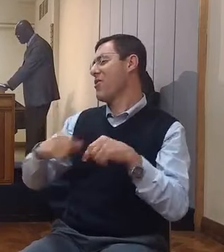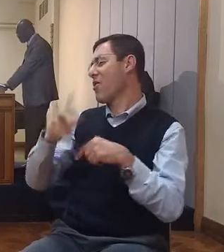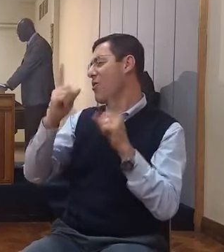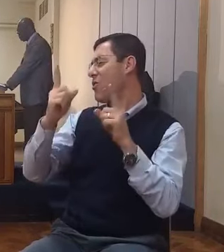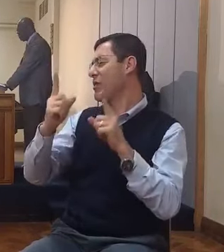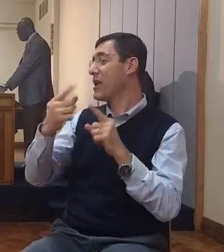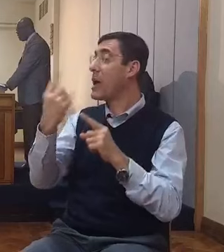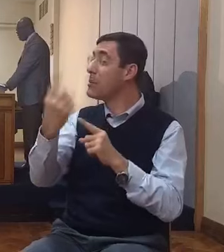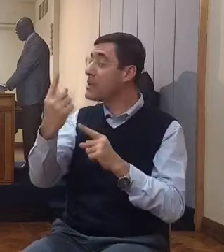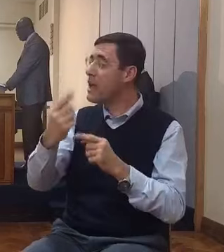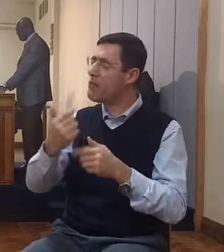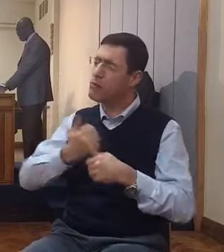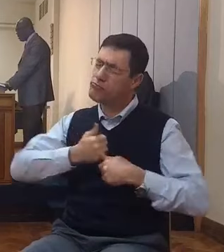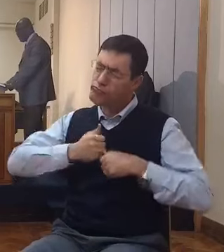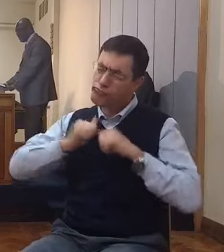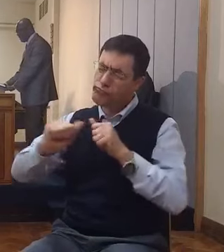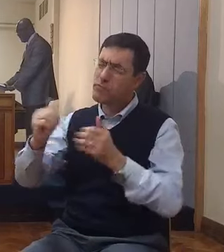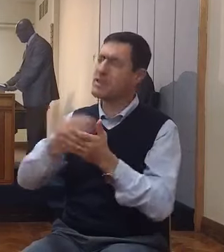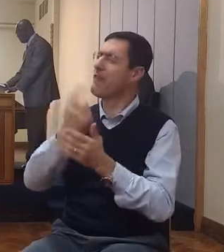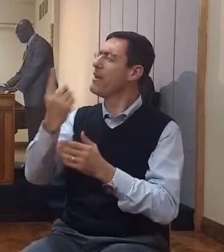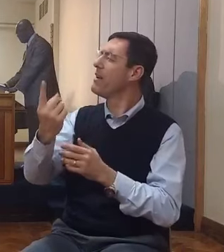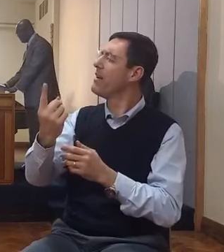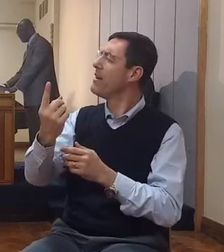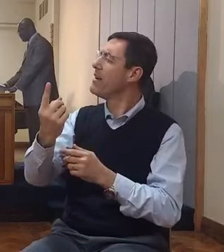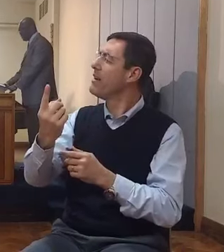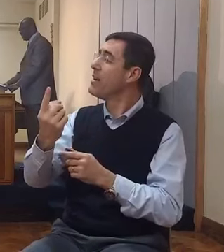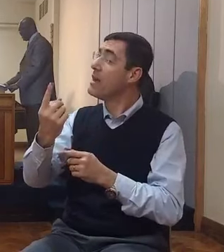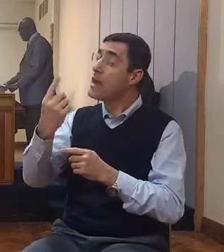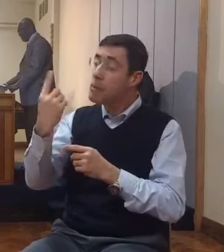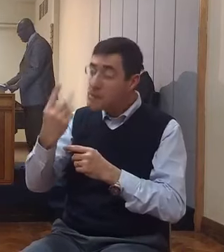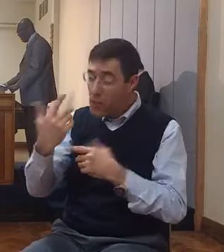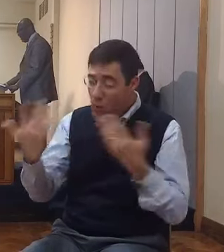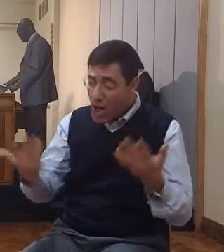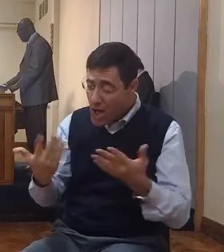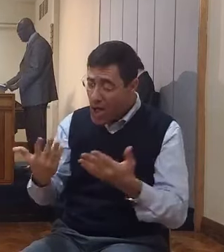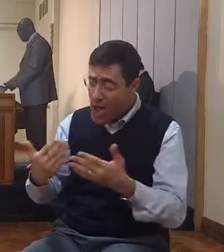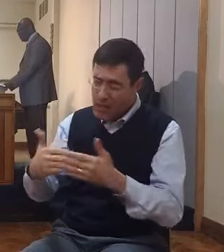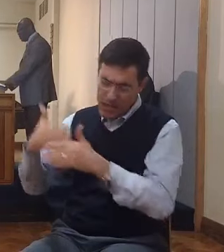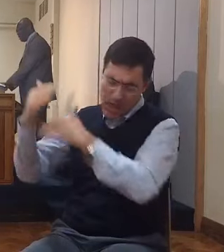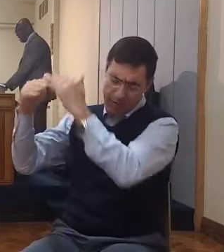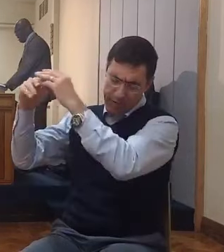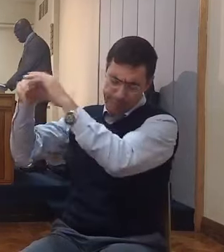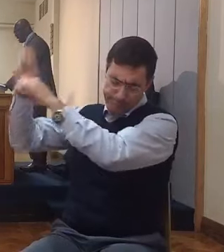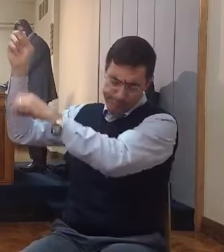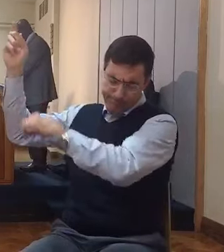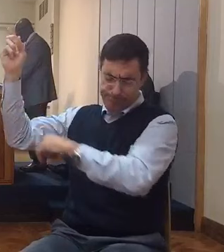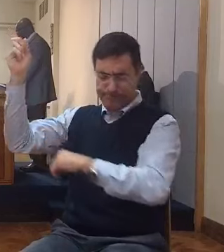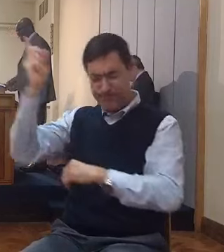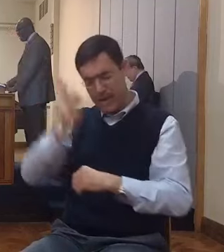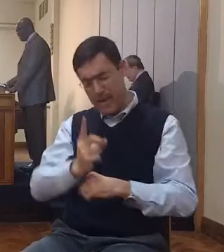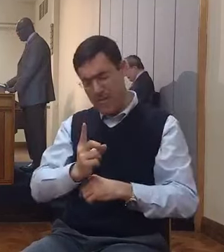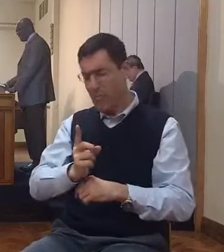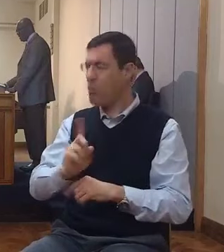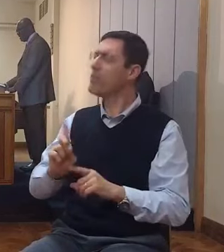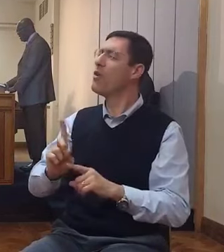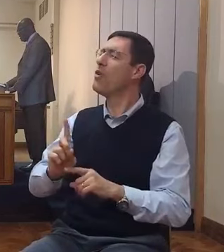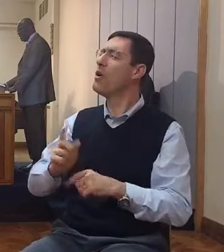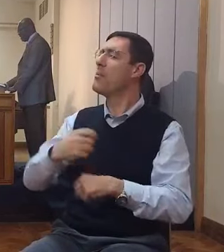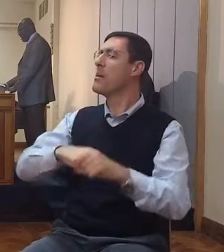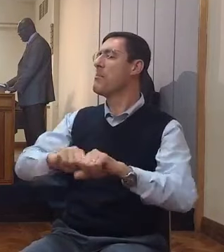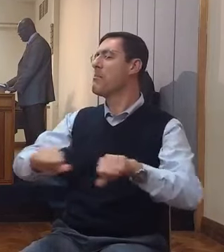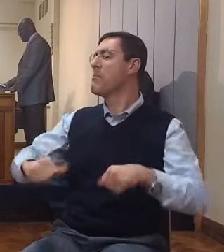Saviour, who left the courts of heaven to be our Saviour, who came and assumed our